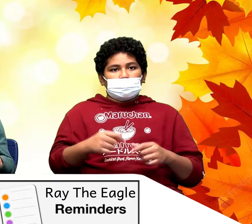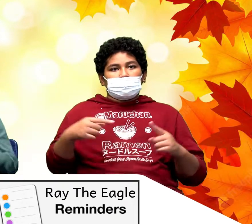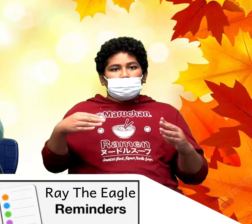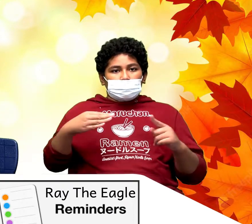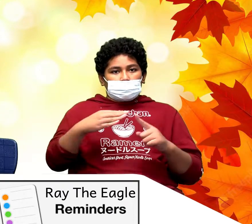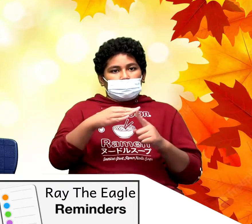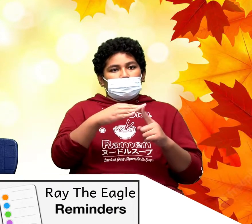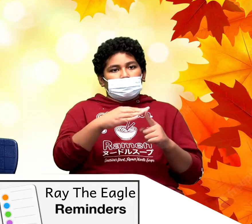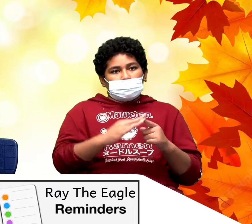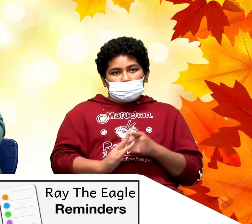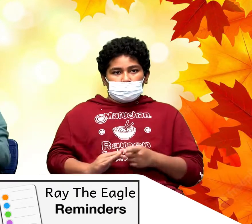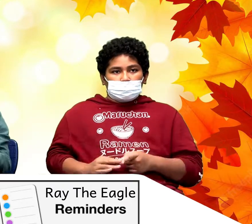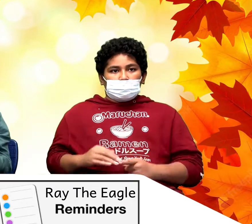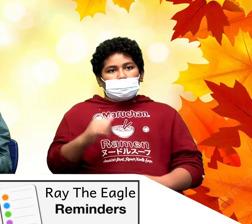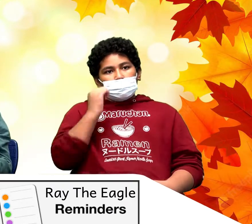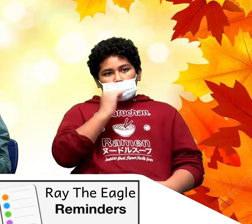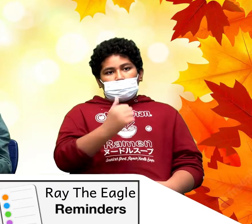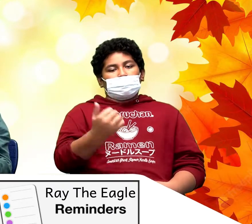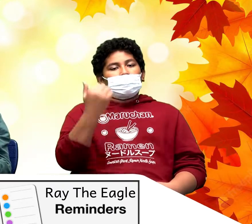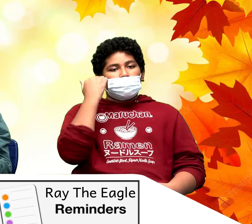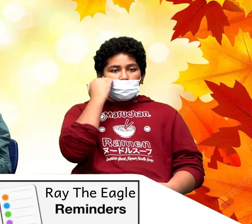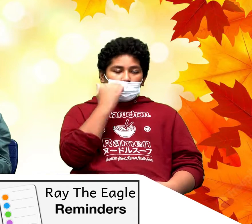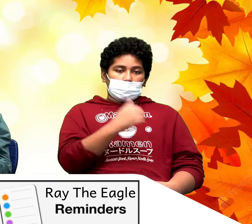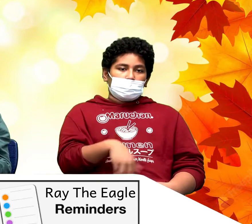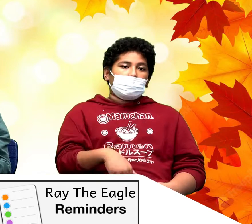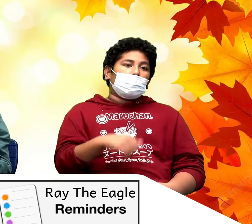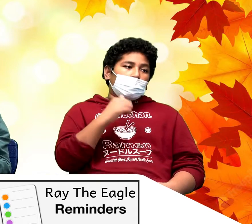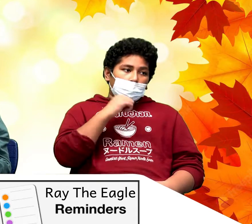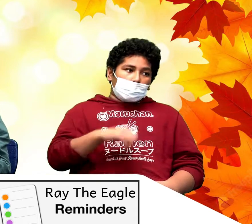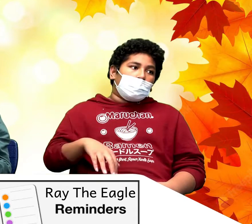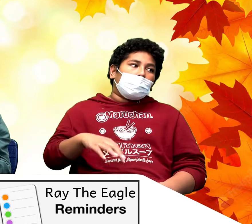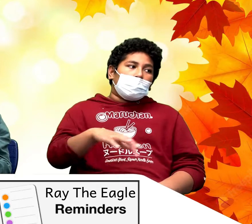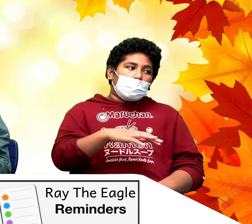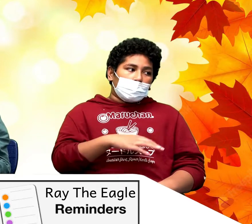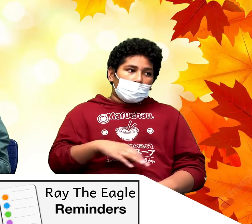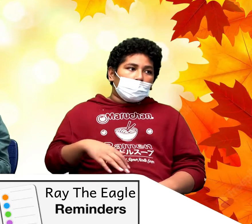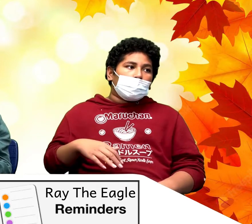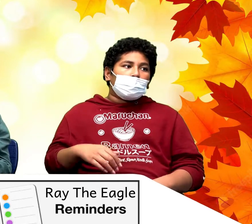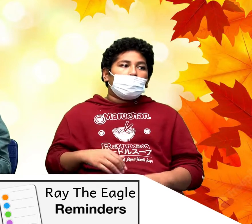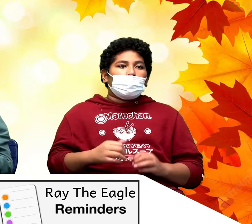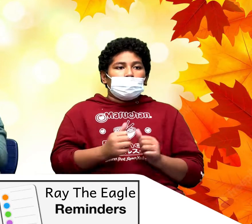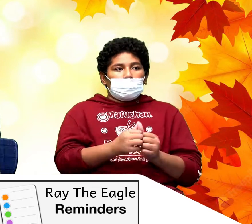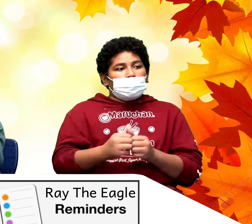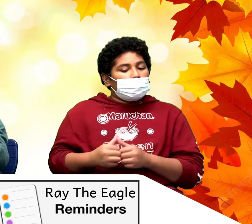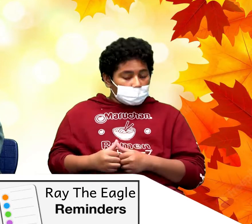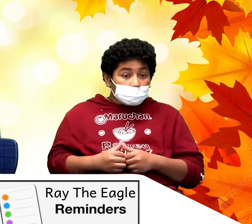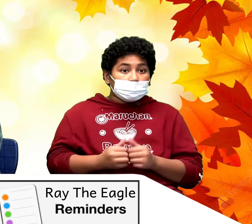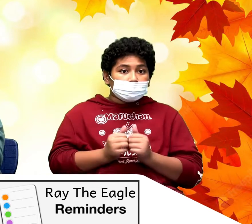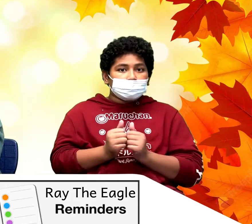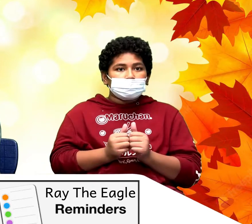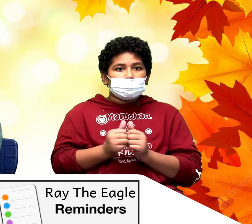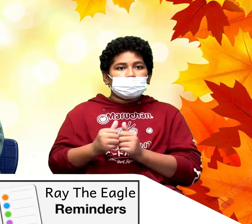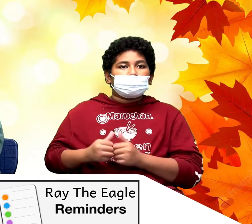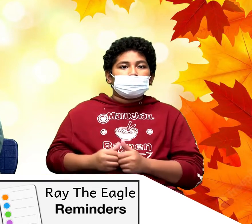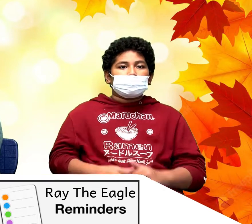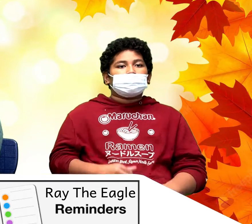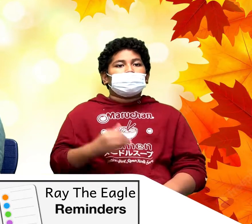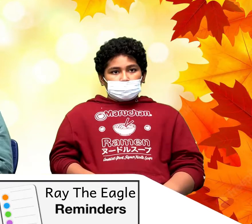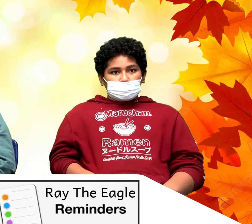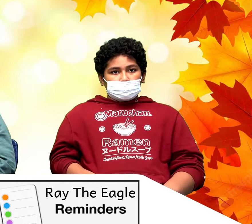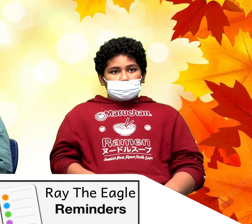Remember to soar every day, everywhere, with